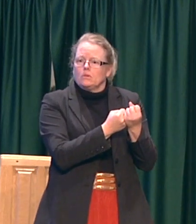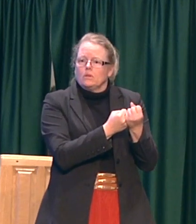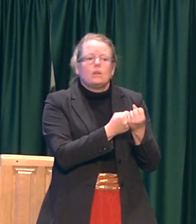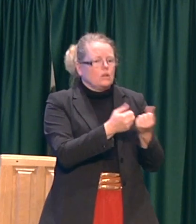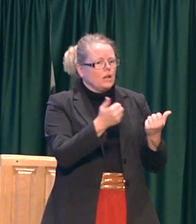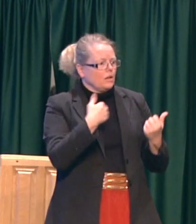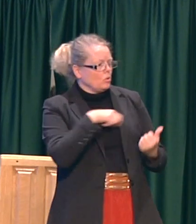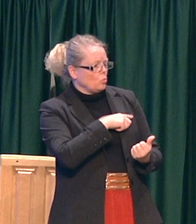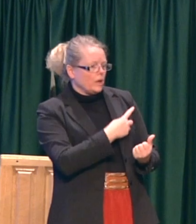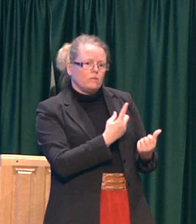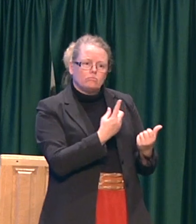that.